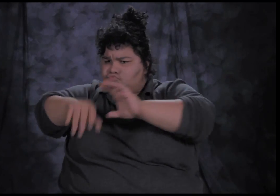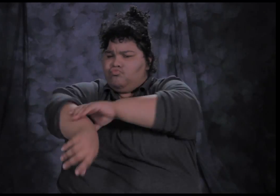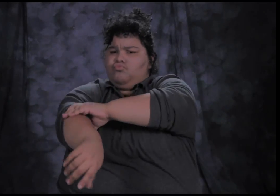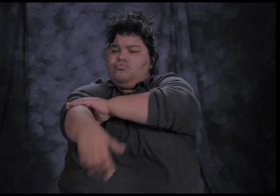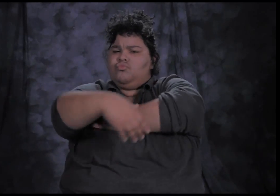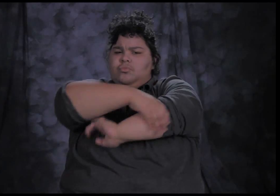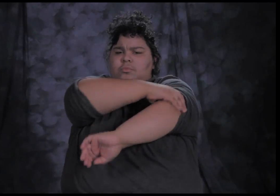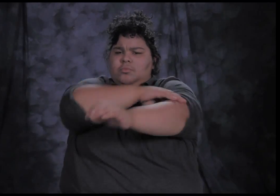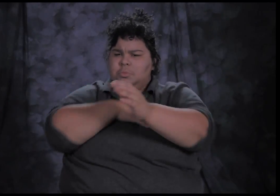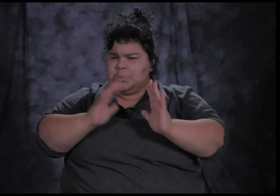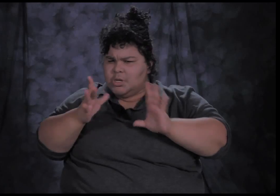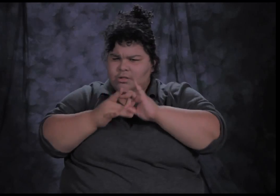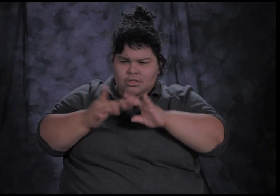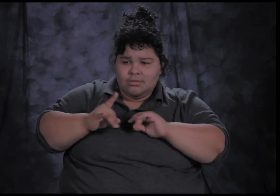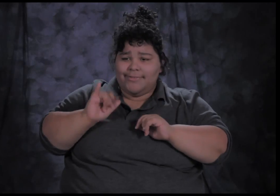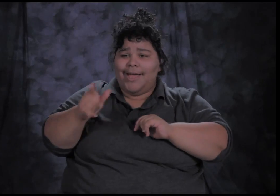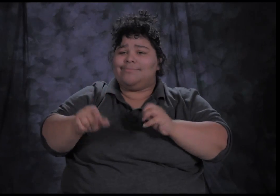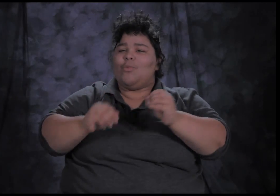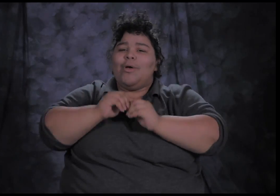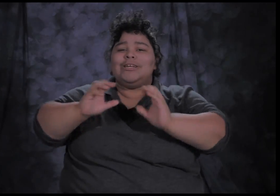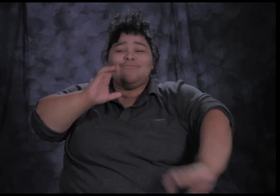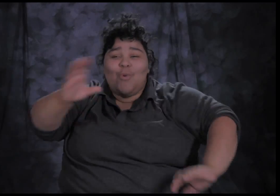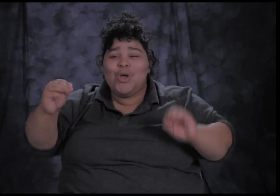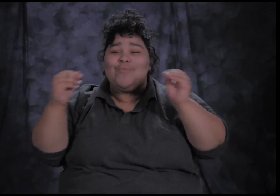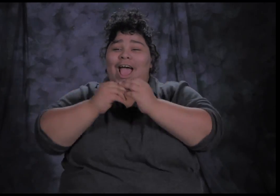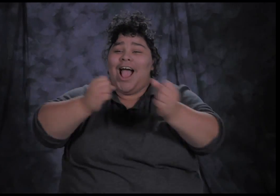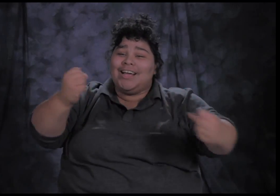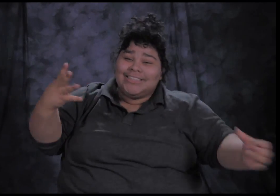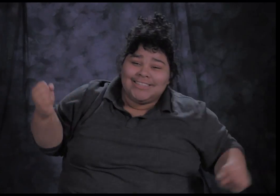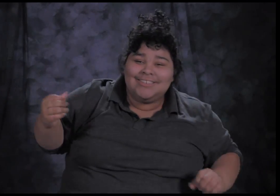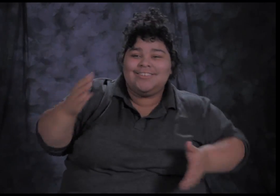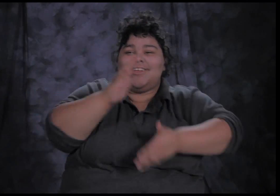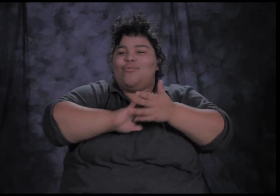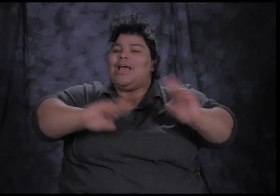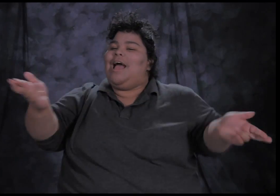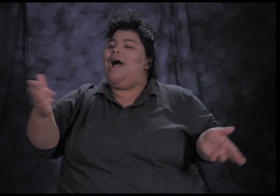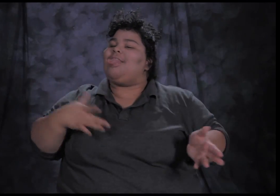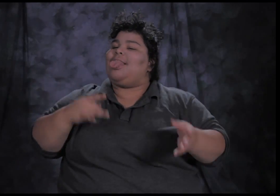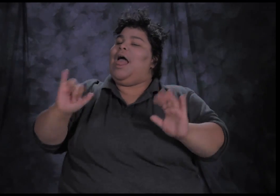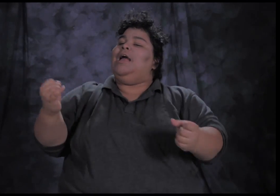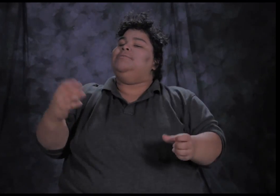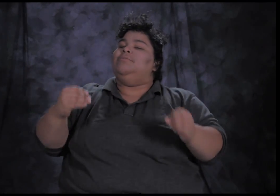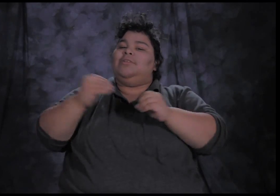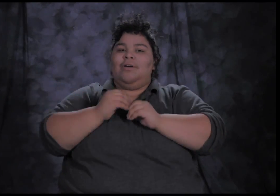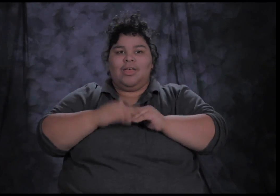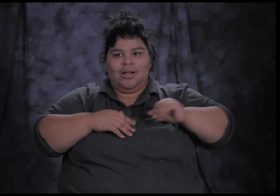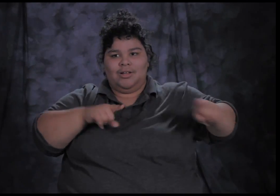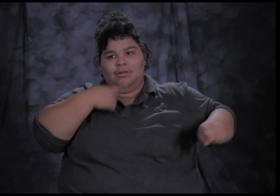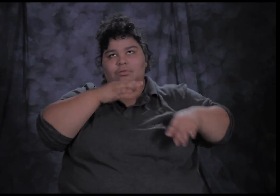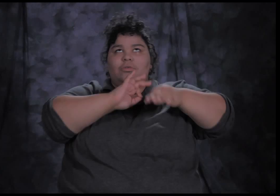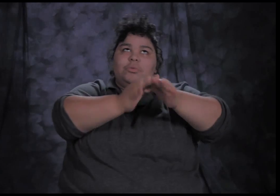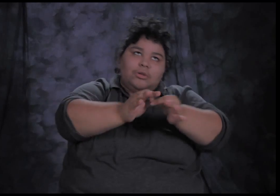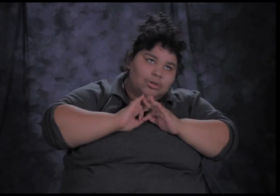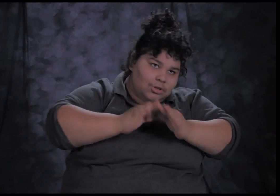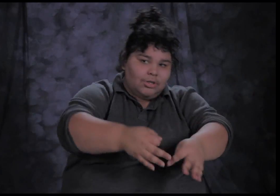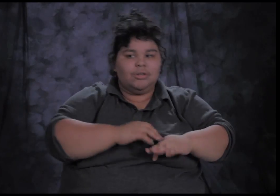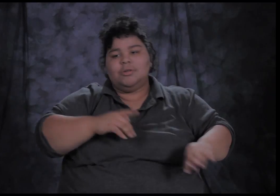run by Marco, who's a deaf staff member. It's great. I feel comfortable, and I feel like I'm at home there, especially